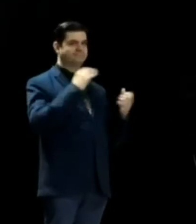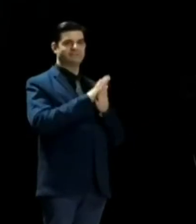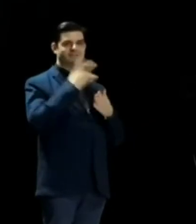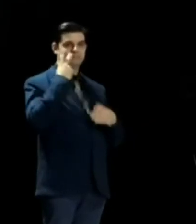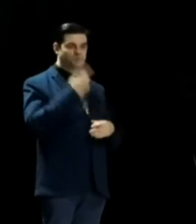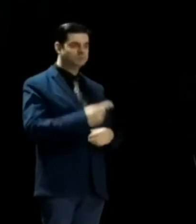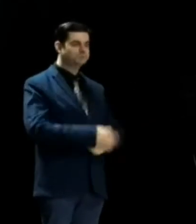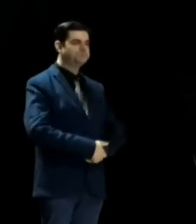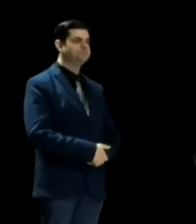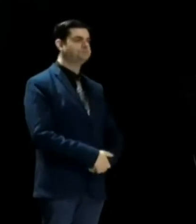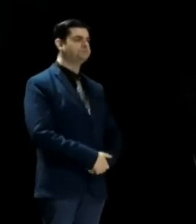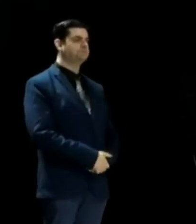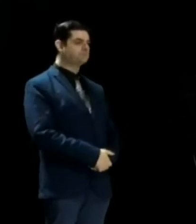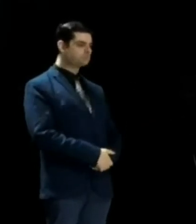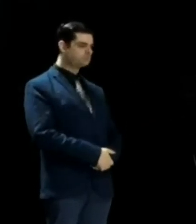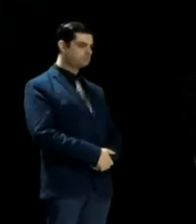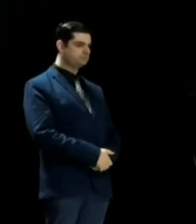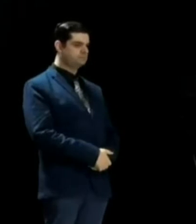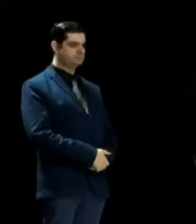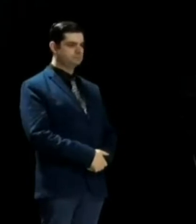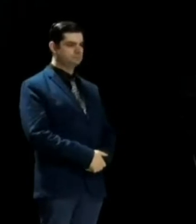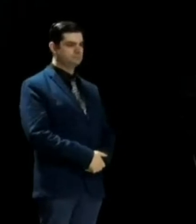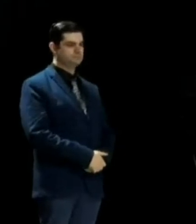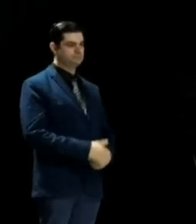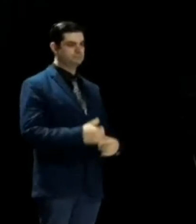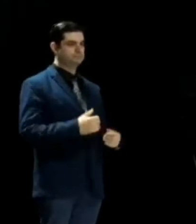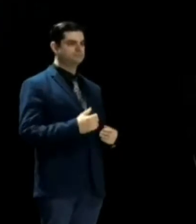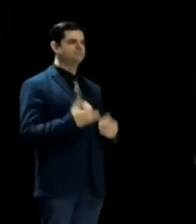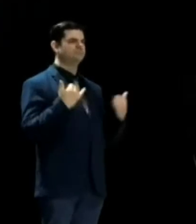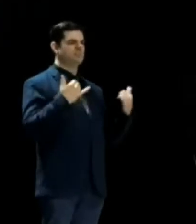Let's get into some data. Want to go over some